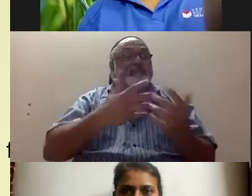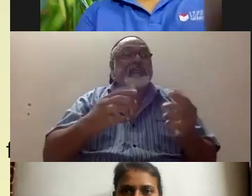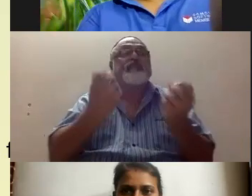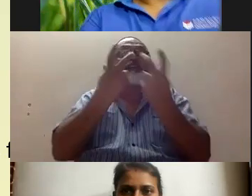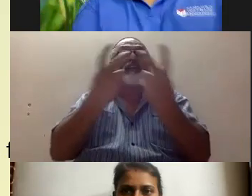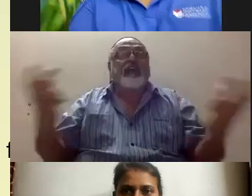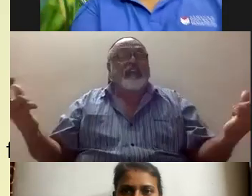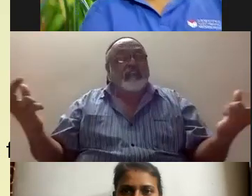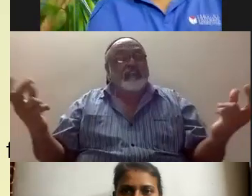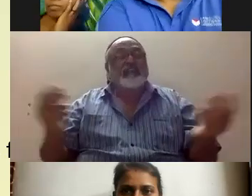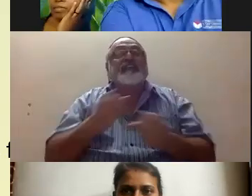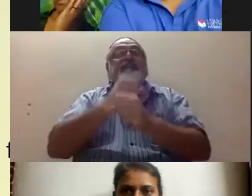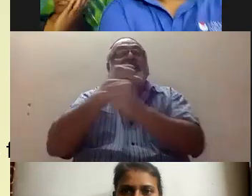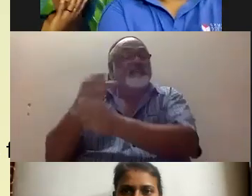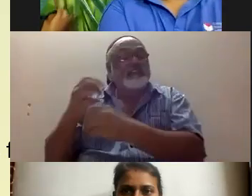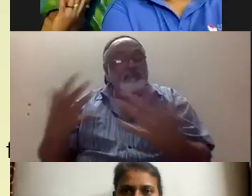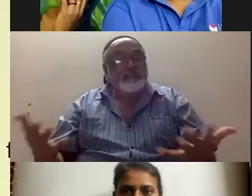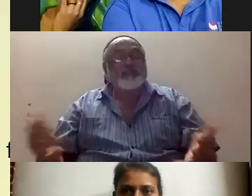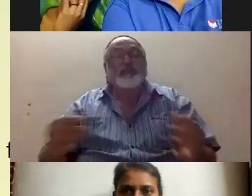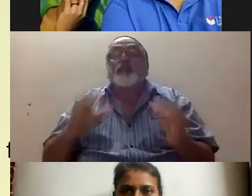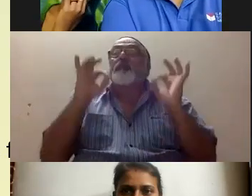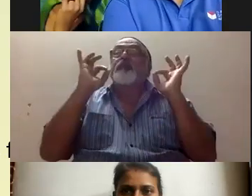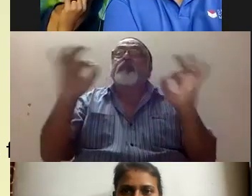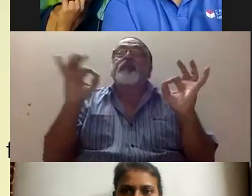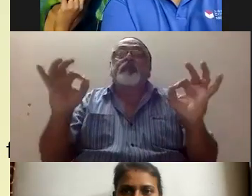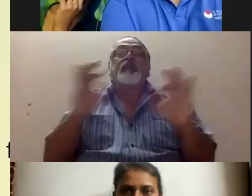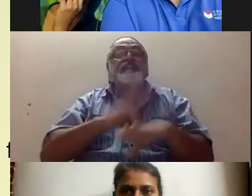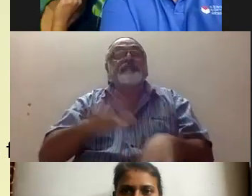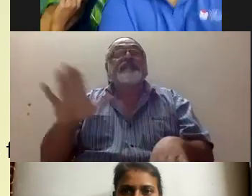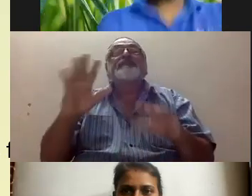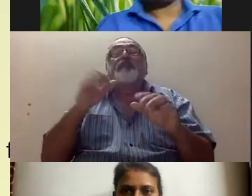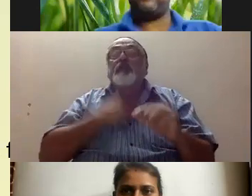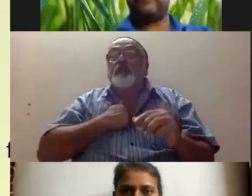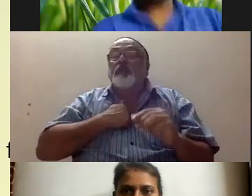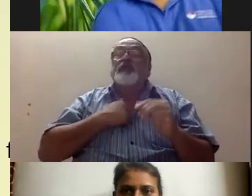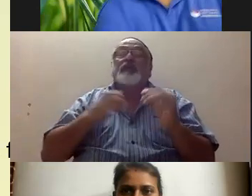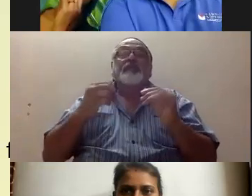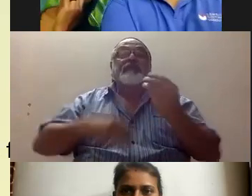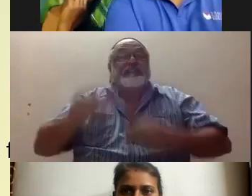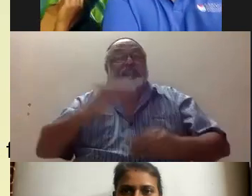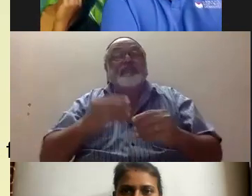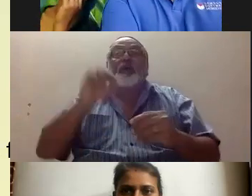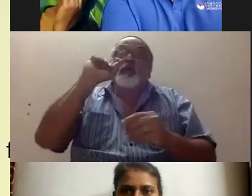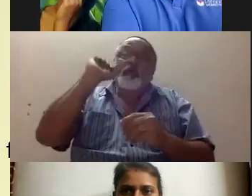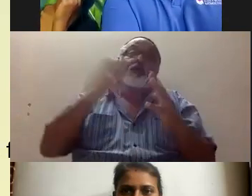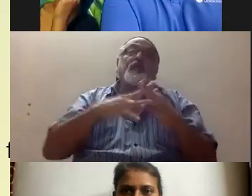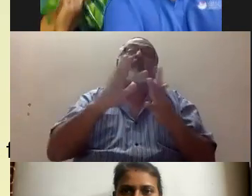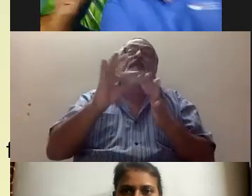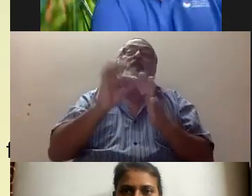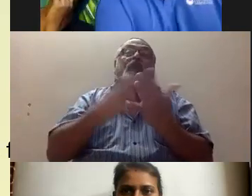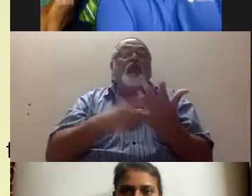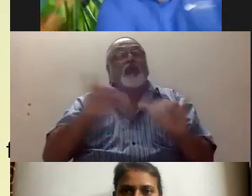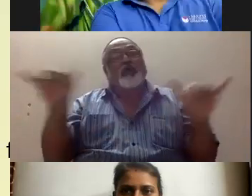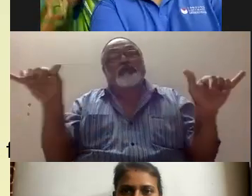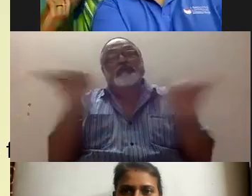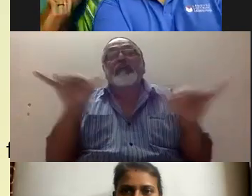So it was a great experience, not just for them but for our entrepreneurs too, because this is the first